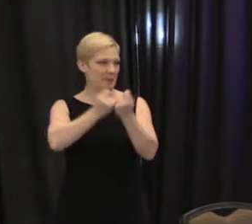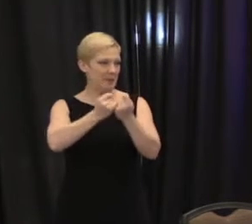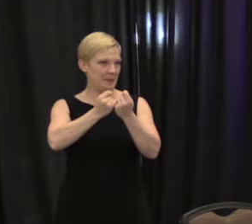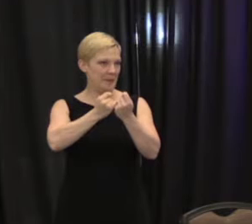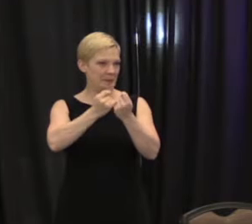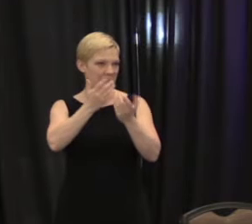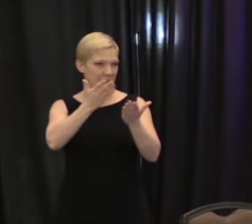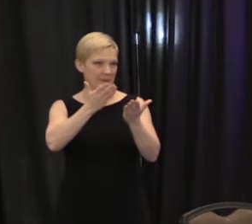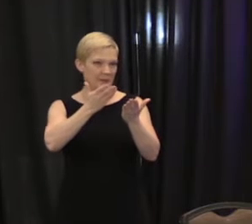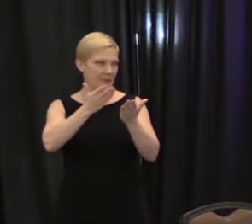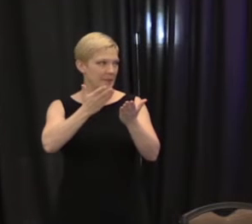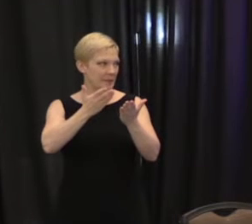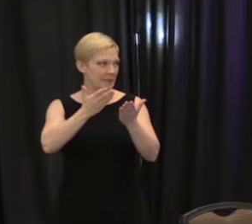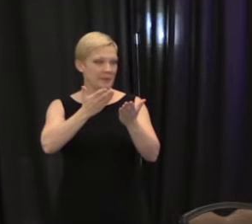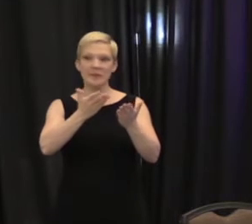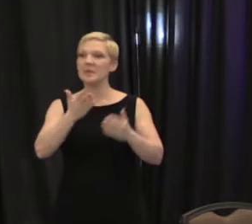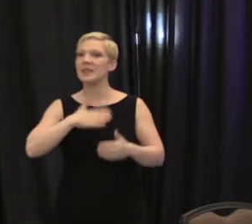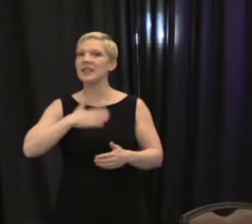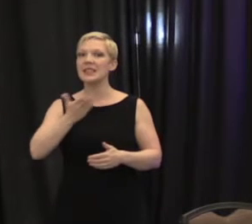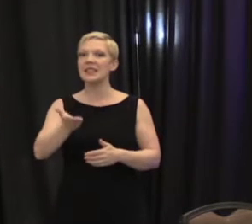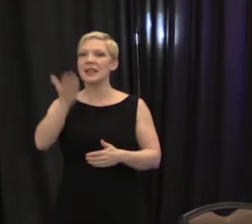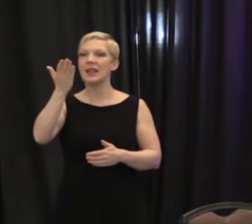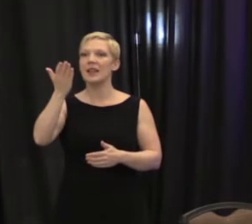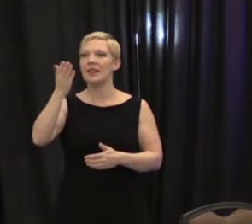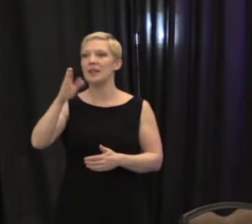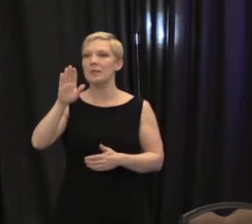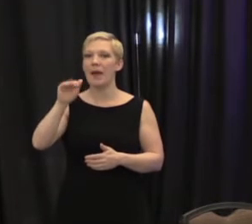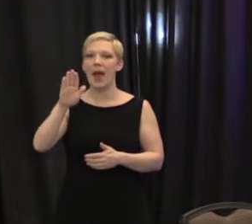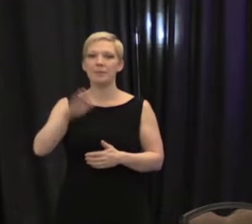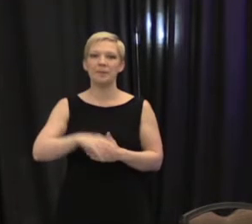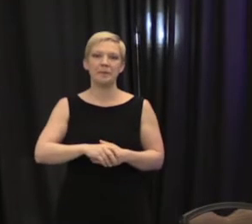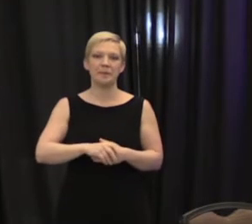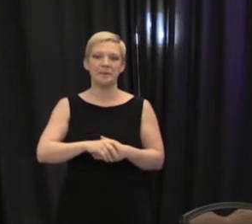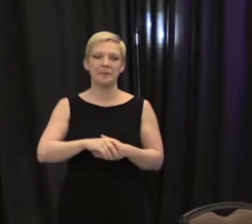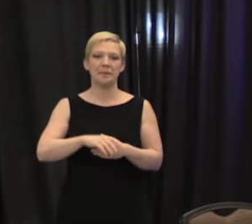Chad, would you stand?